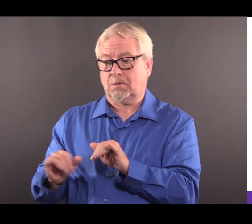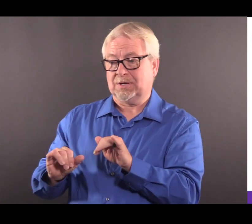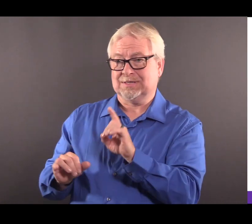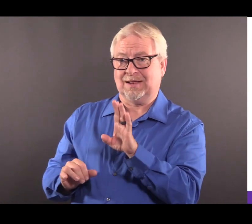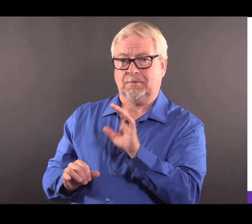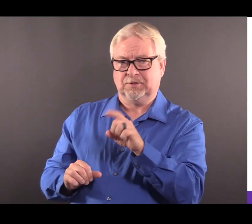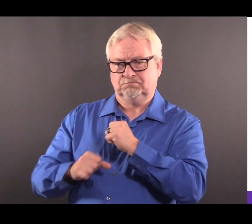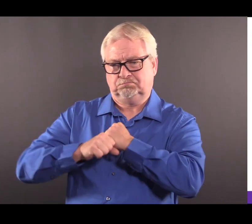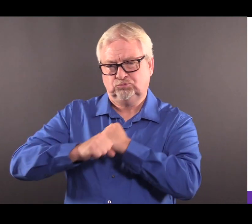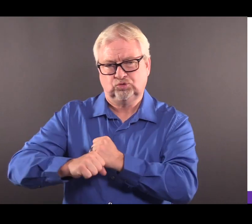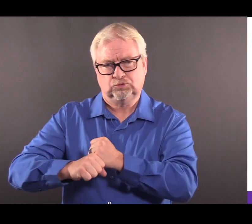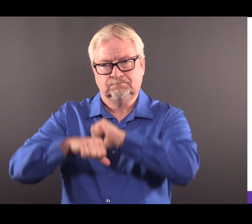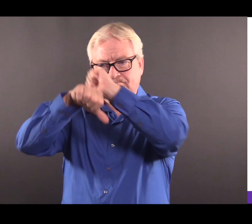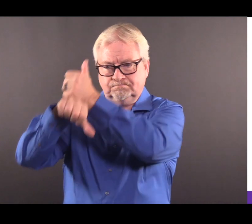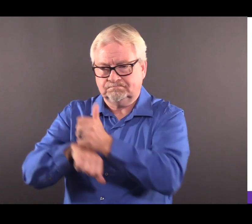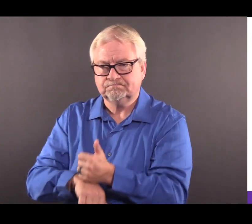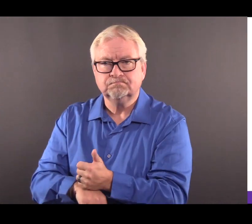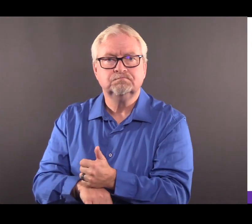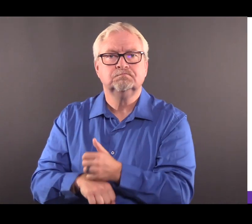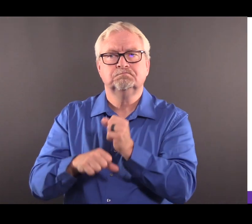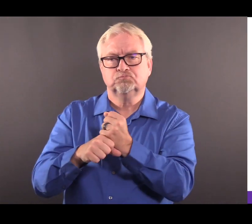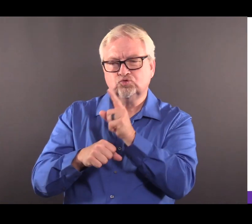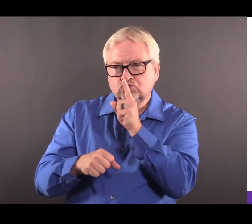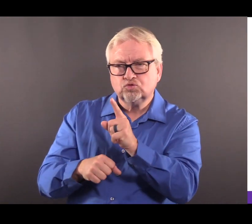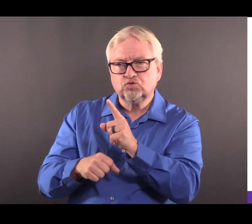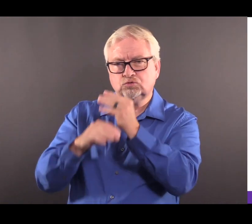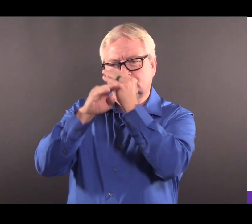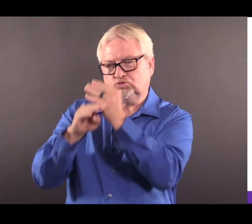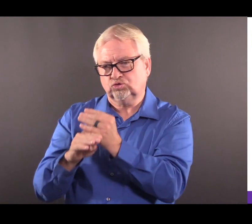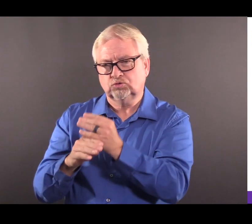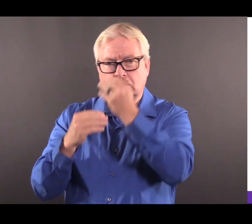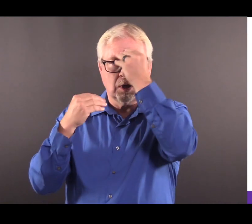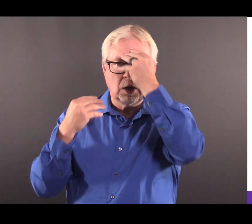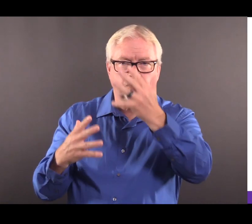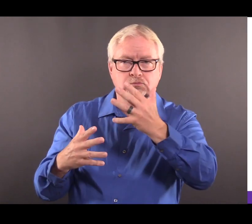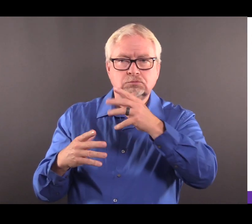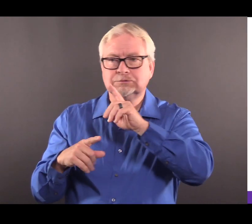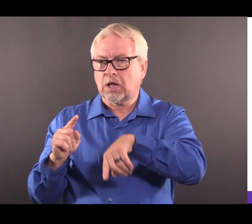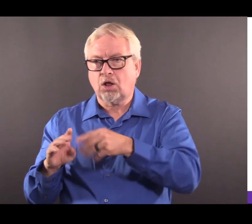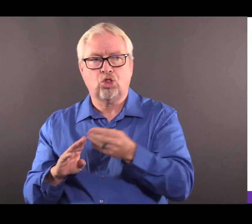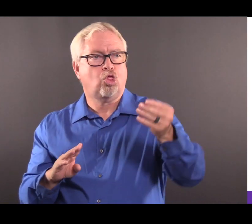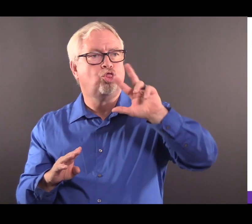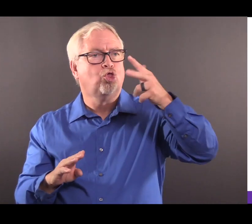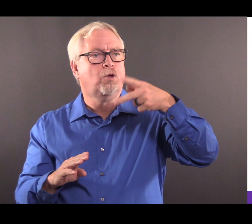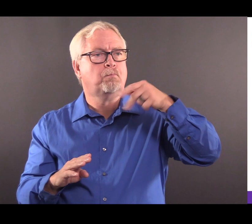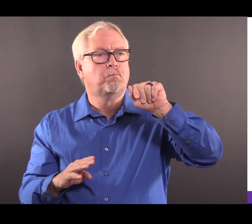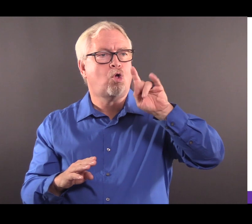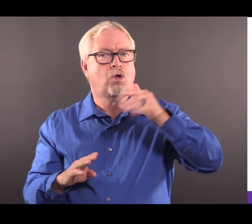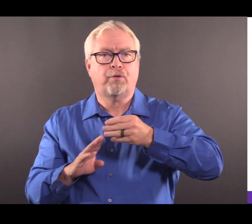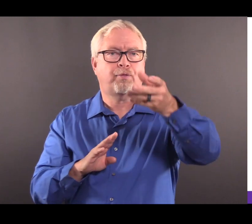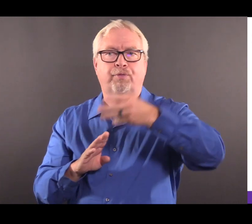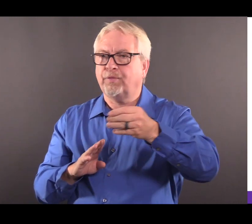A comparable database must have protections in place to prevent information disclosure to